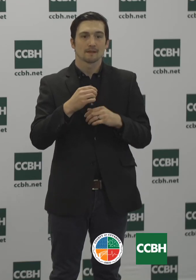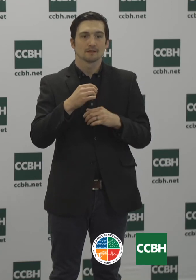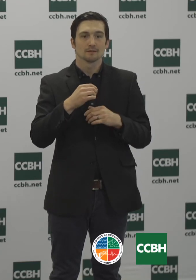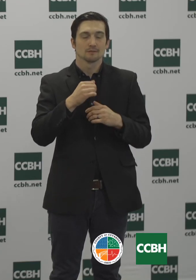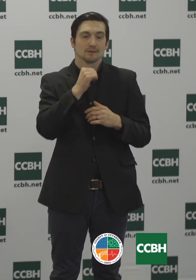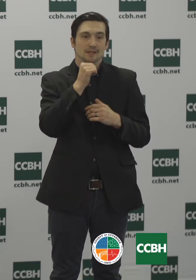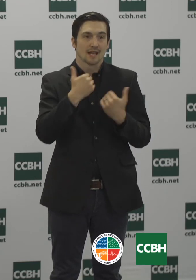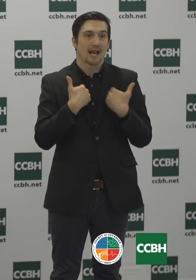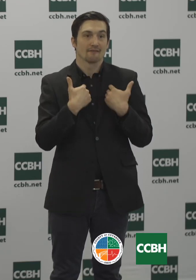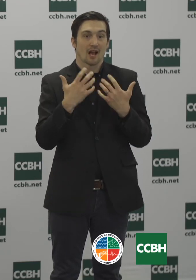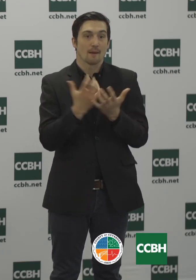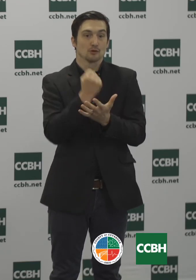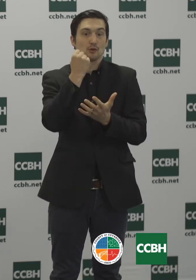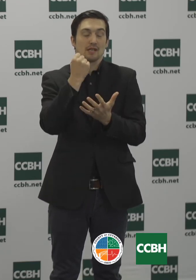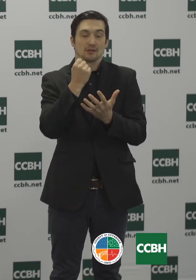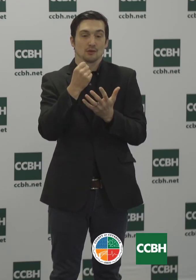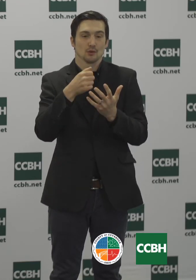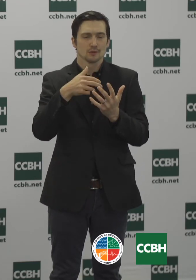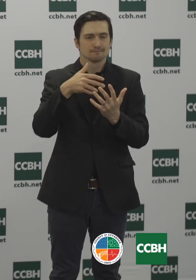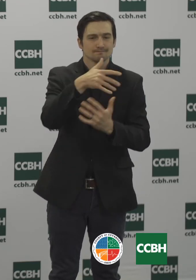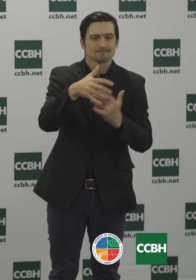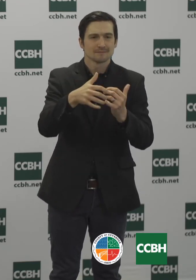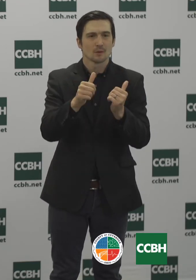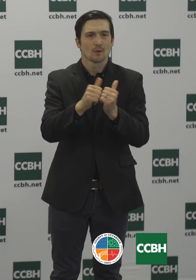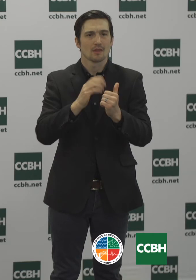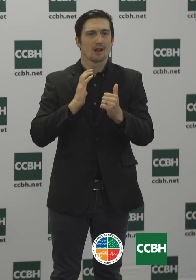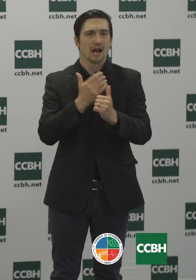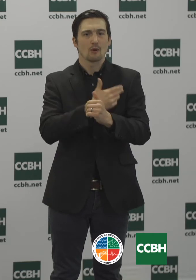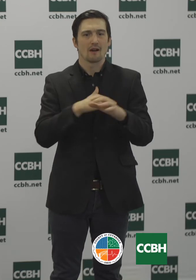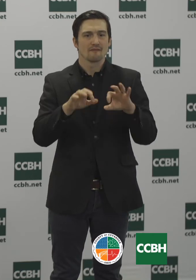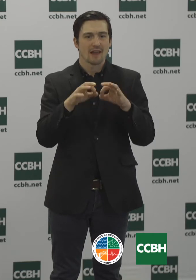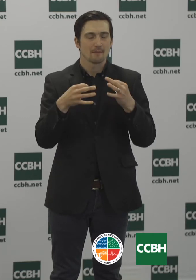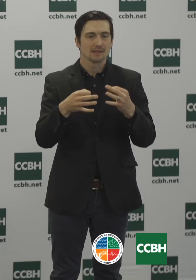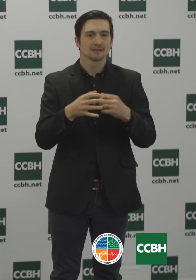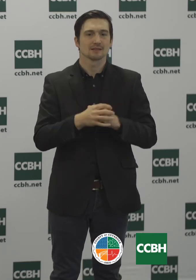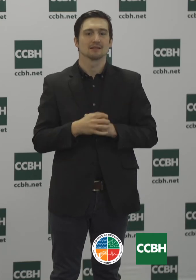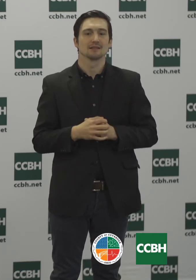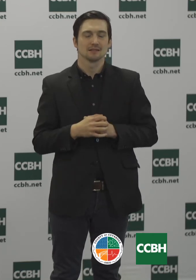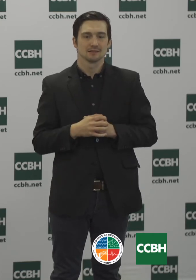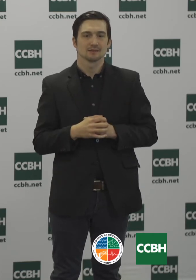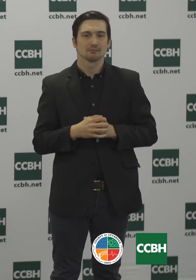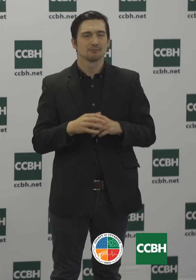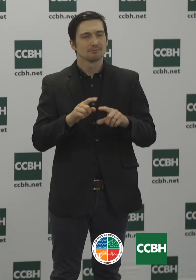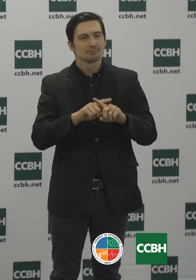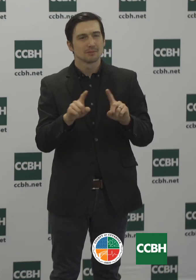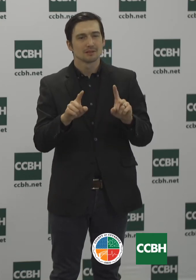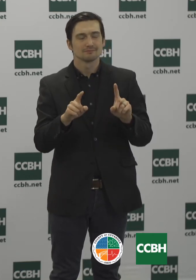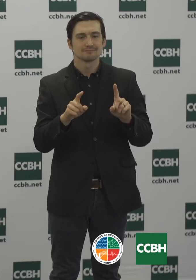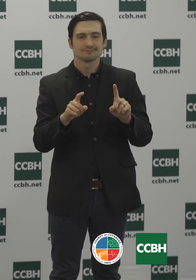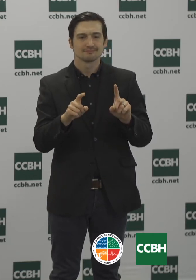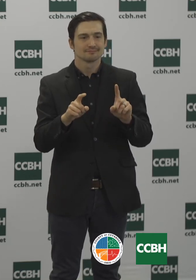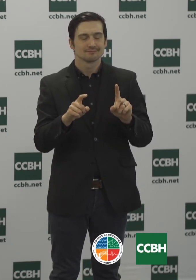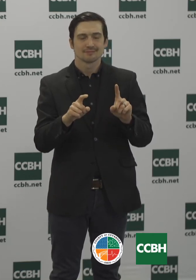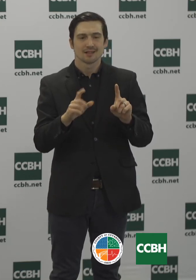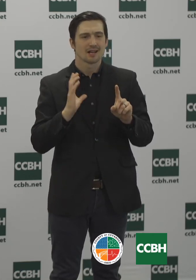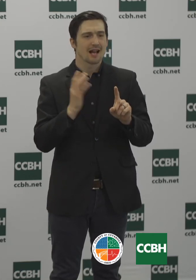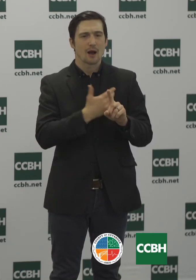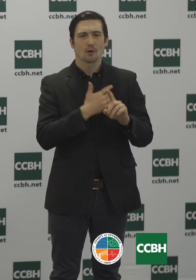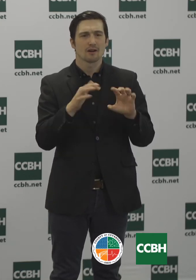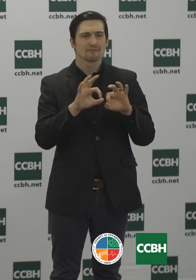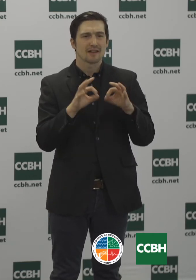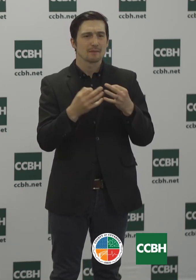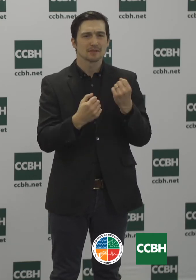time with our families, and so it is because of our families that we're able to commit so much time to this